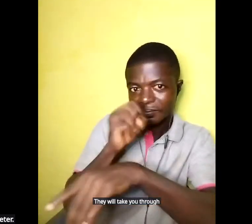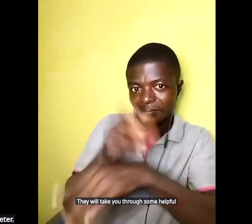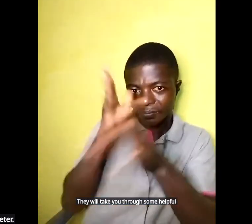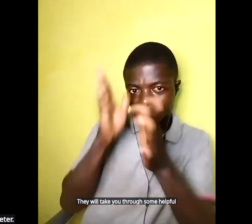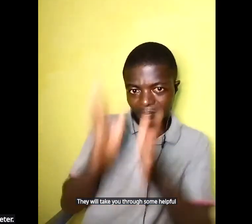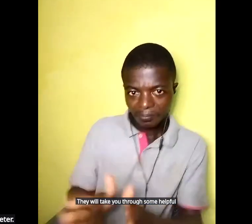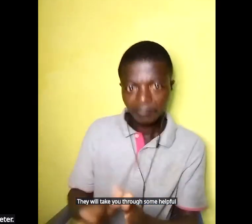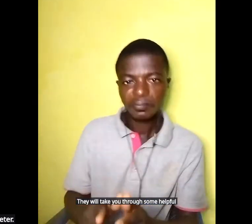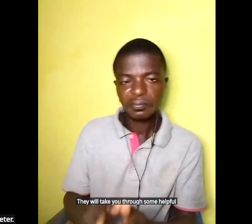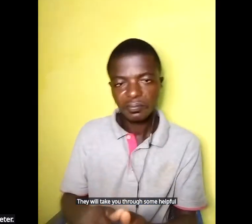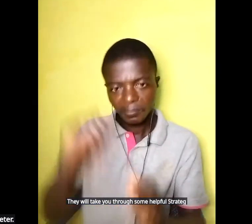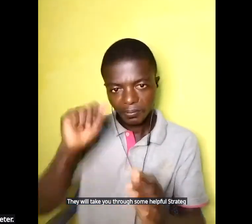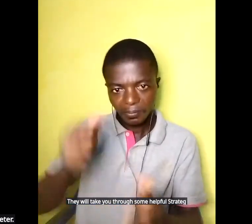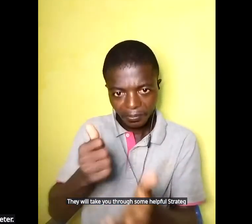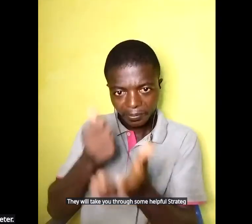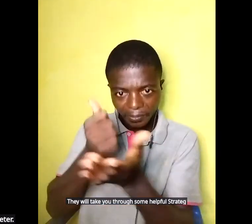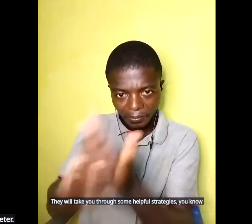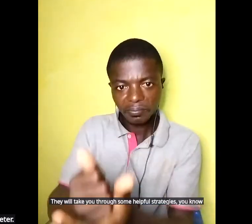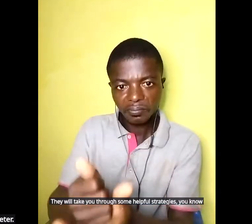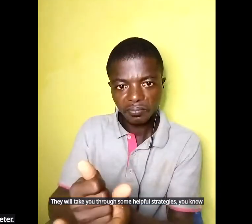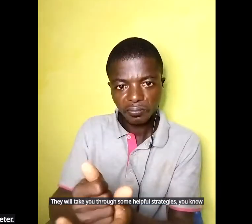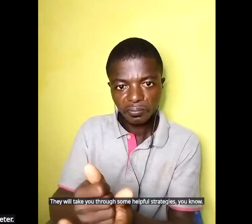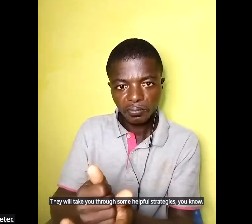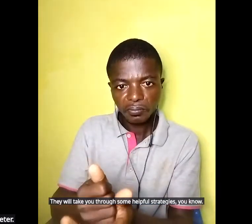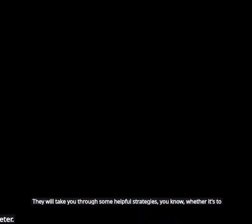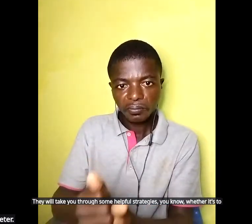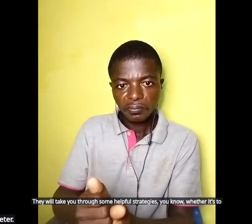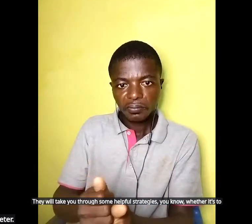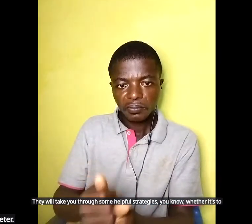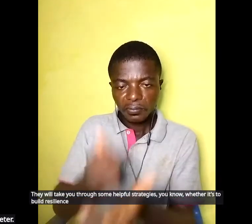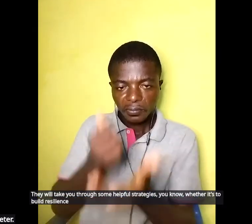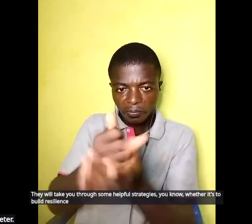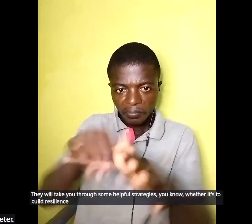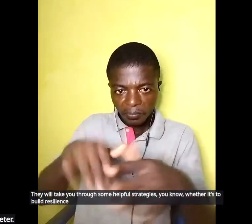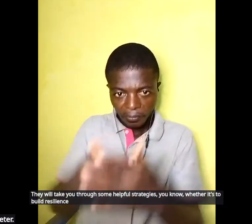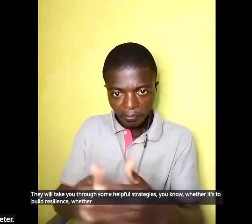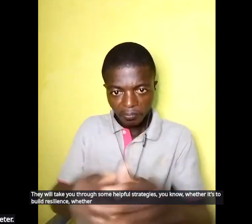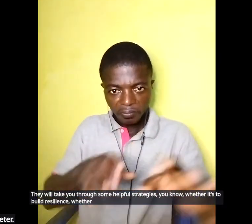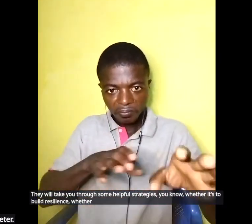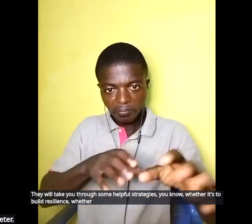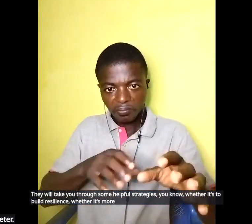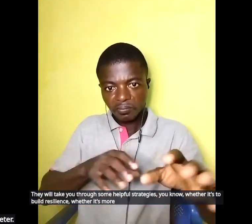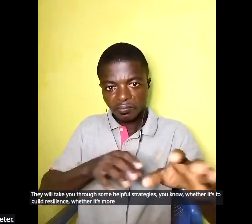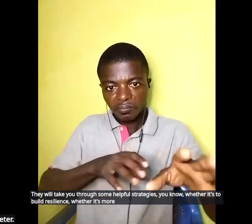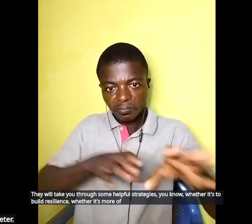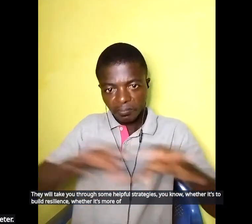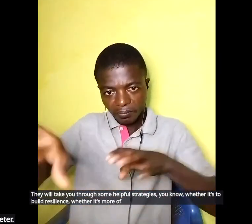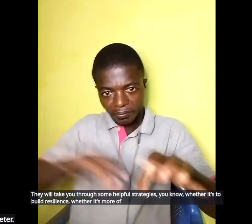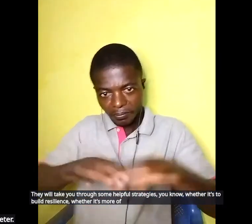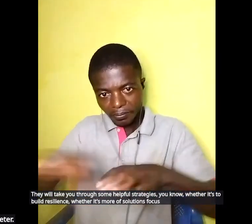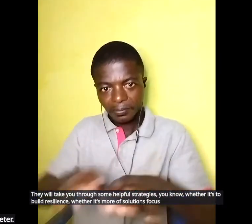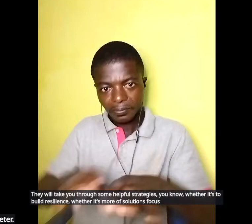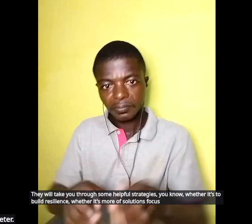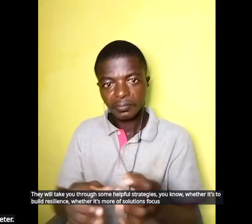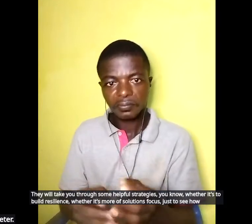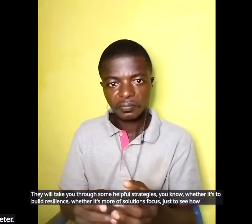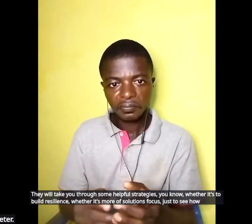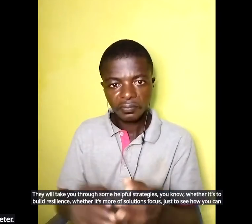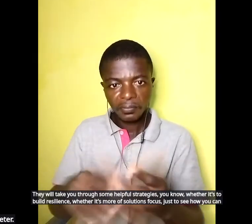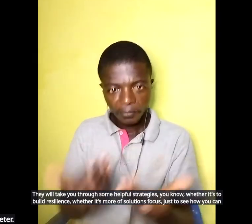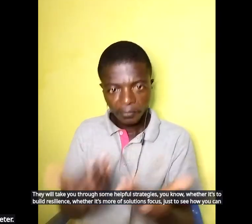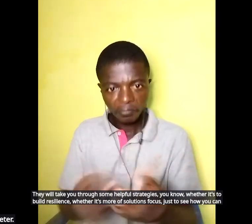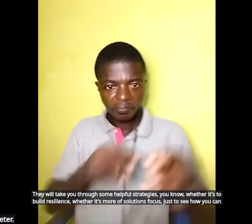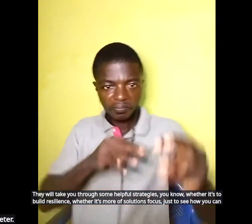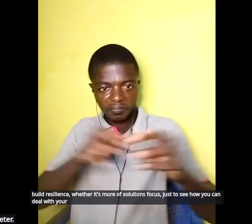helpful strategies, whether it's to build resilience, whether it's more of solutions focused, just to see how you can deal